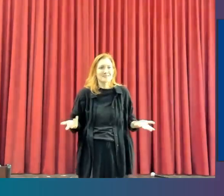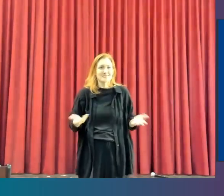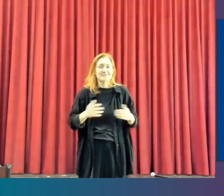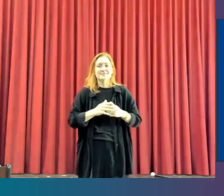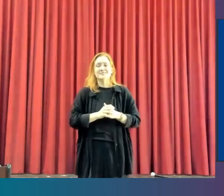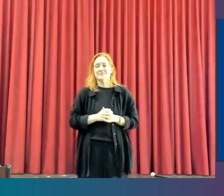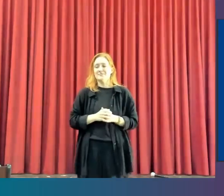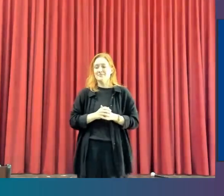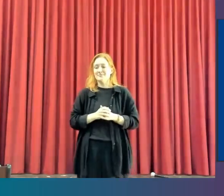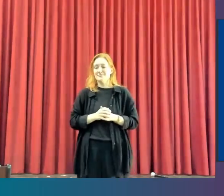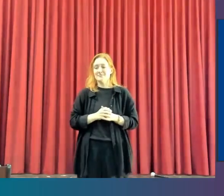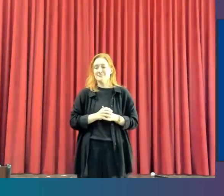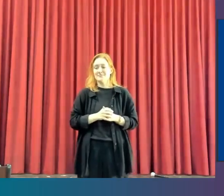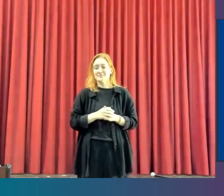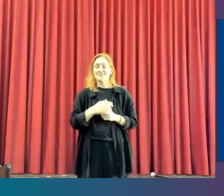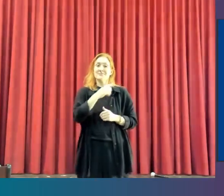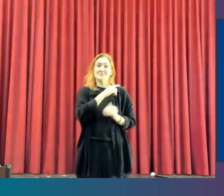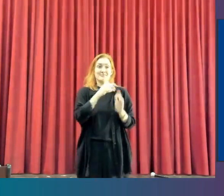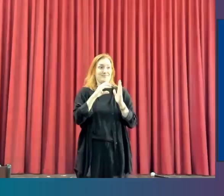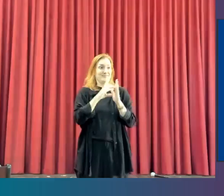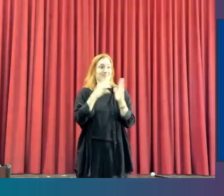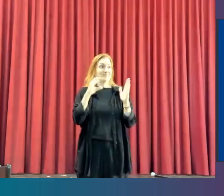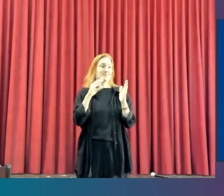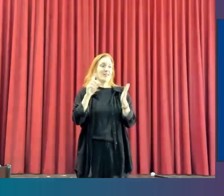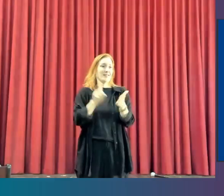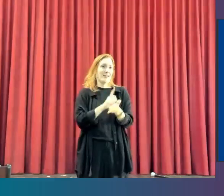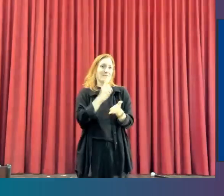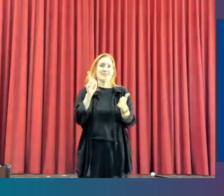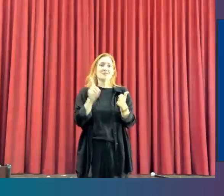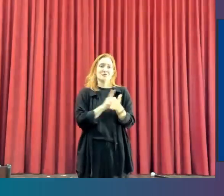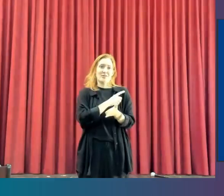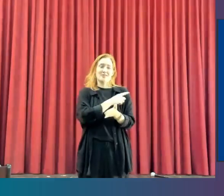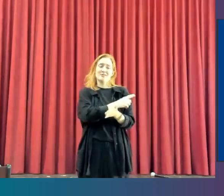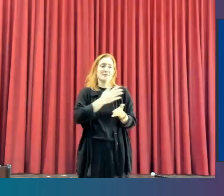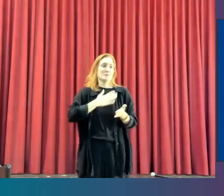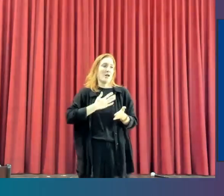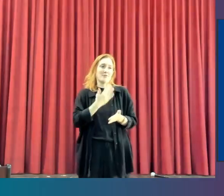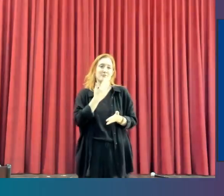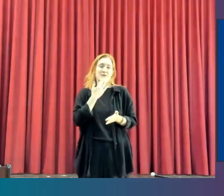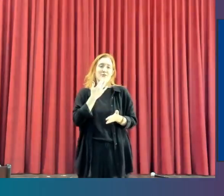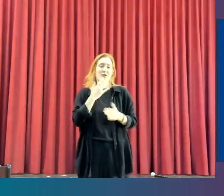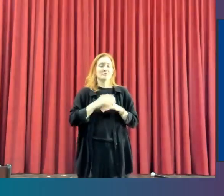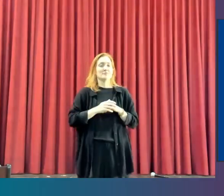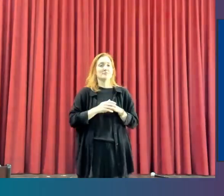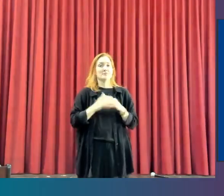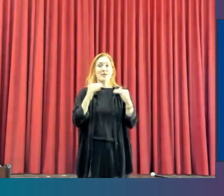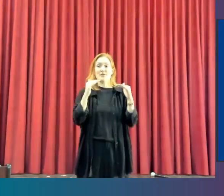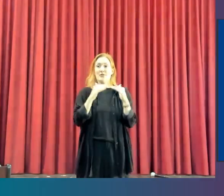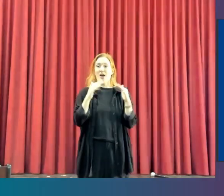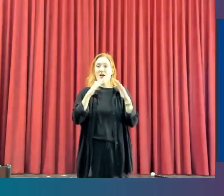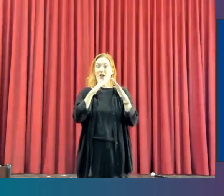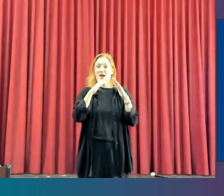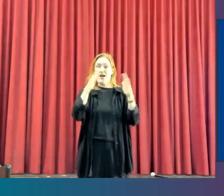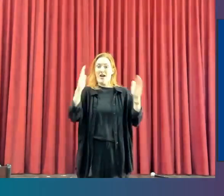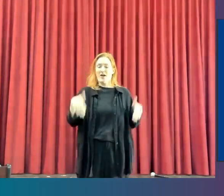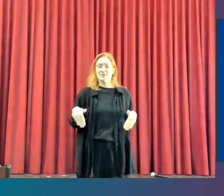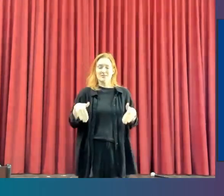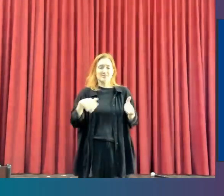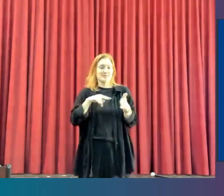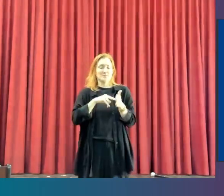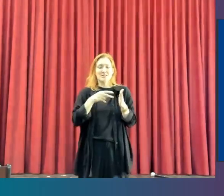So the definition that I like to give for fair housing is really the